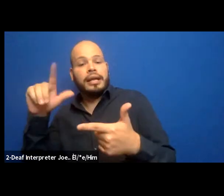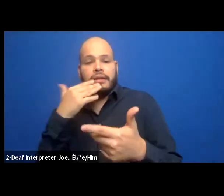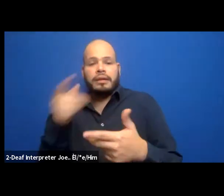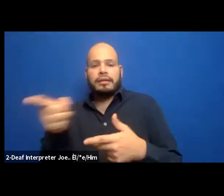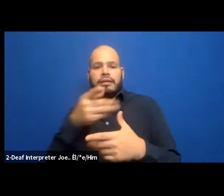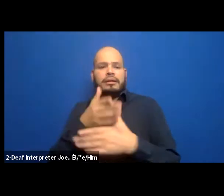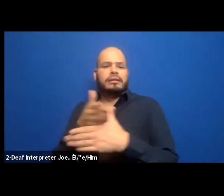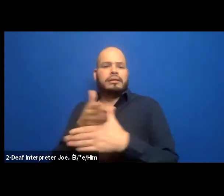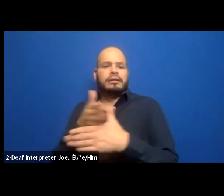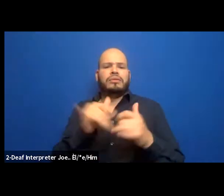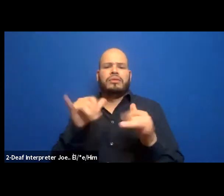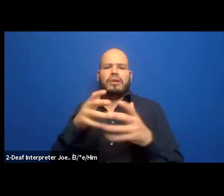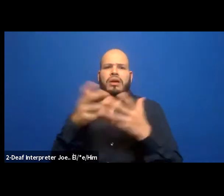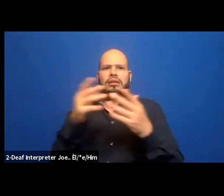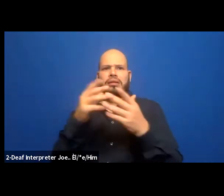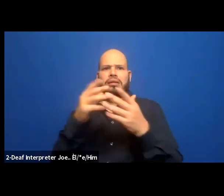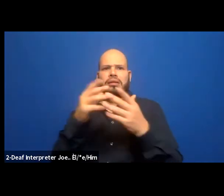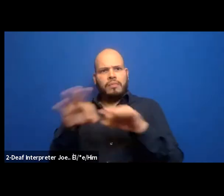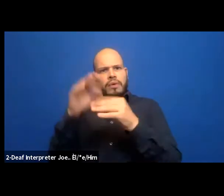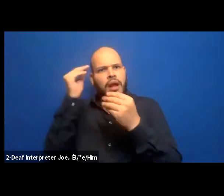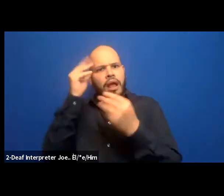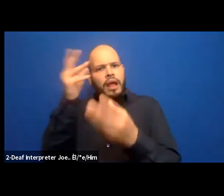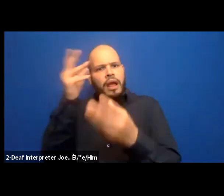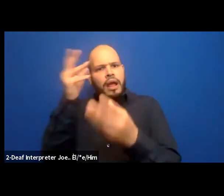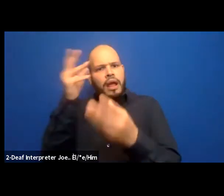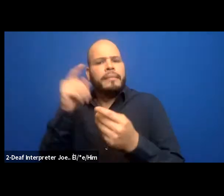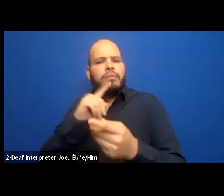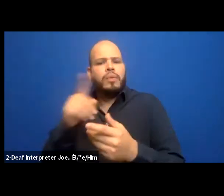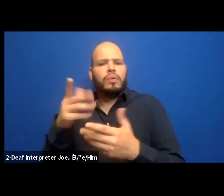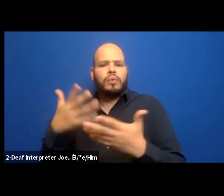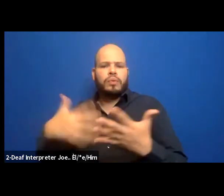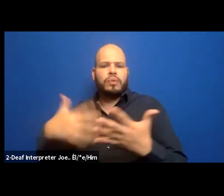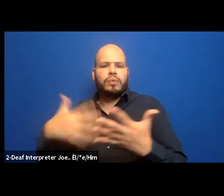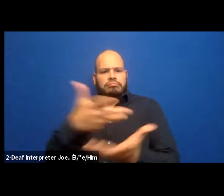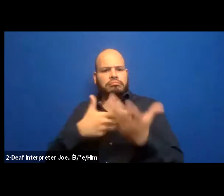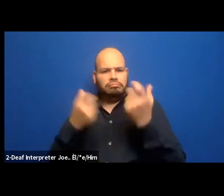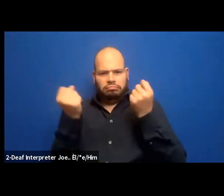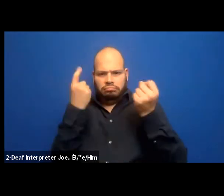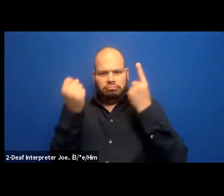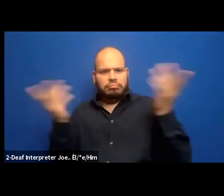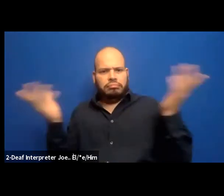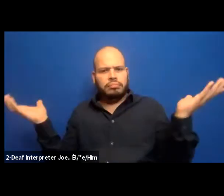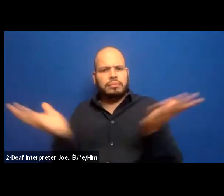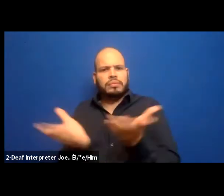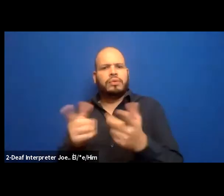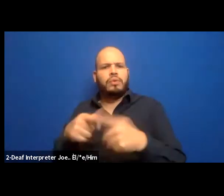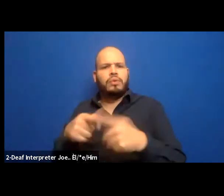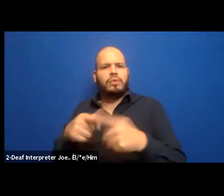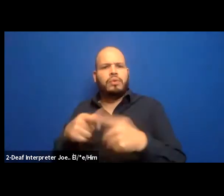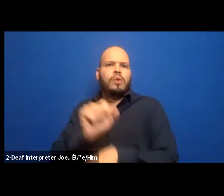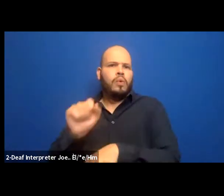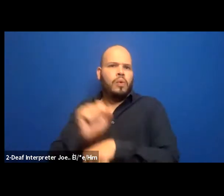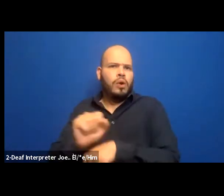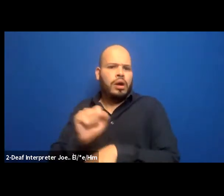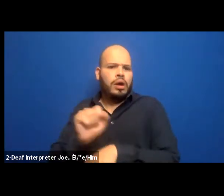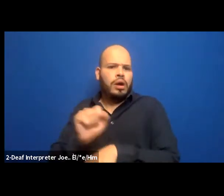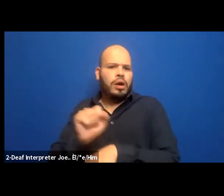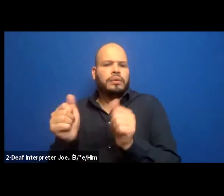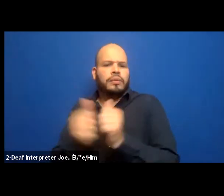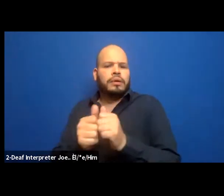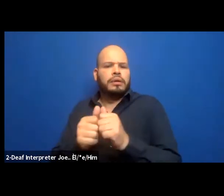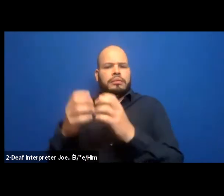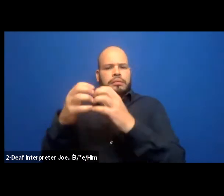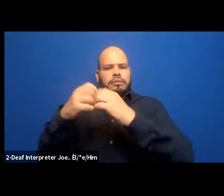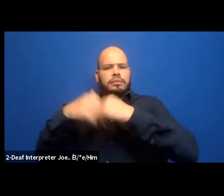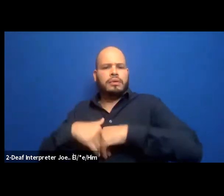this work of abolition and how you kind of enter in through your work. And what I hear so clearly amongst all of y'all is that